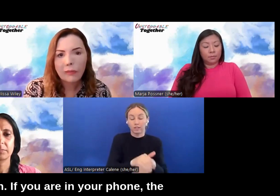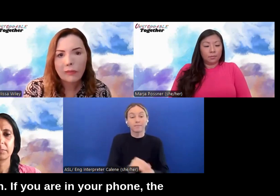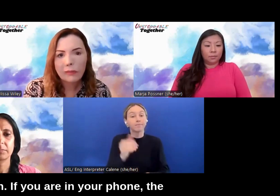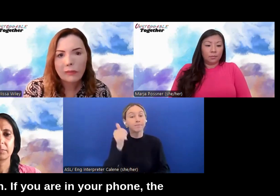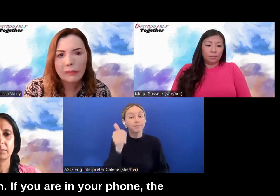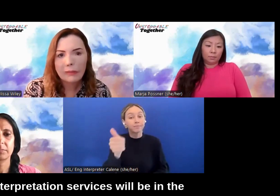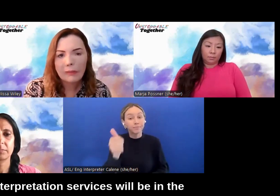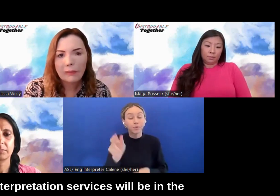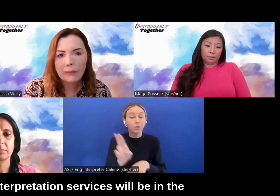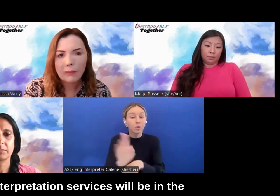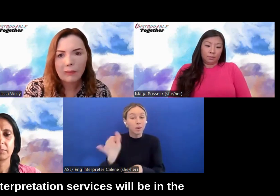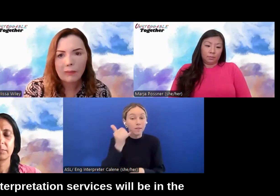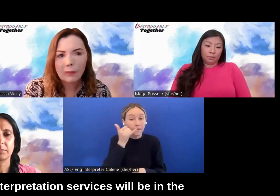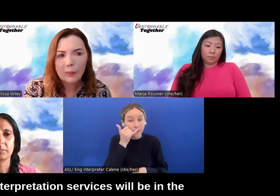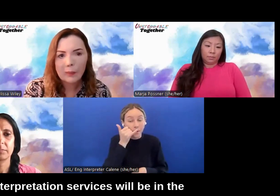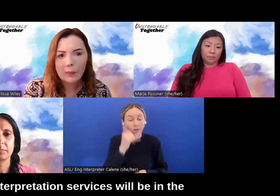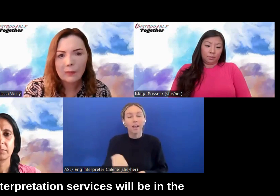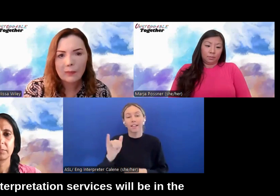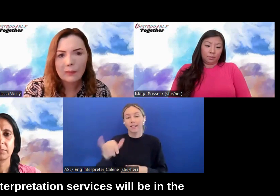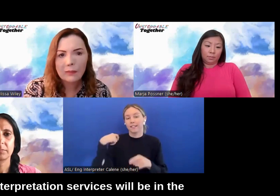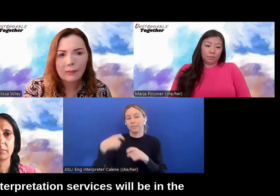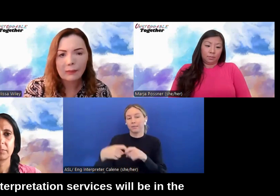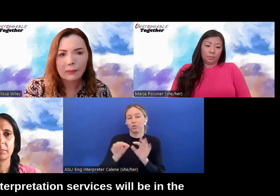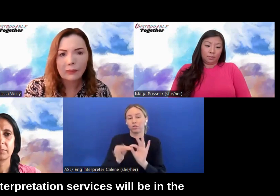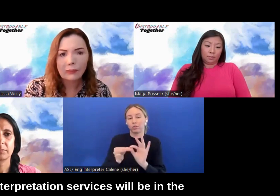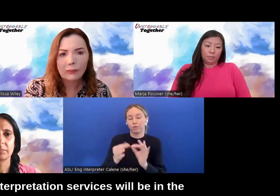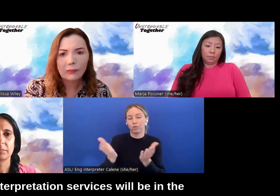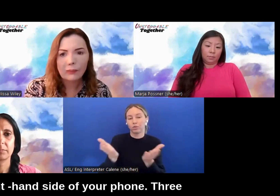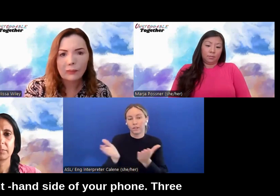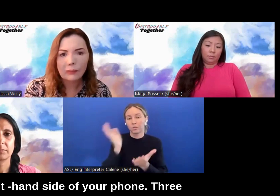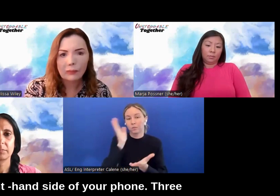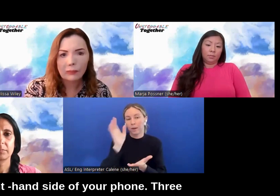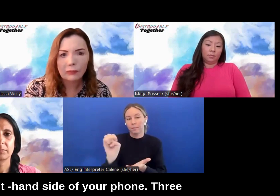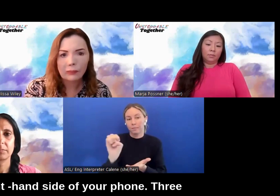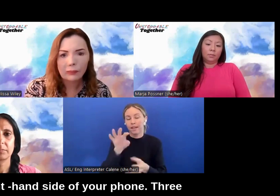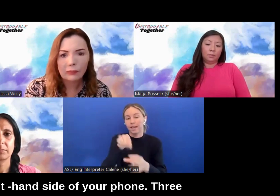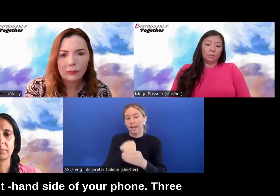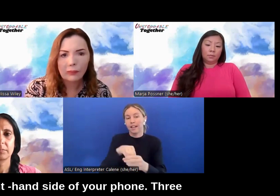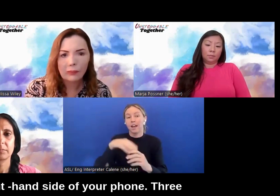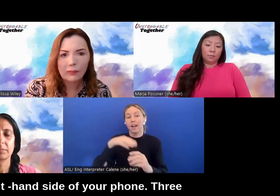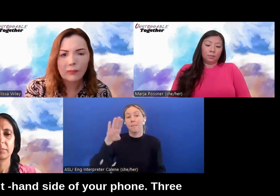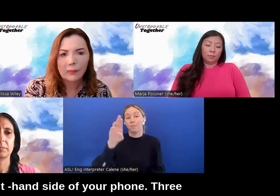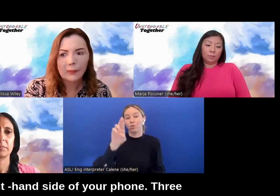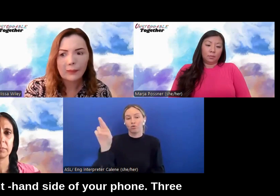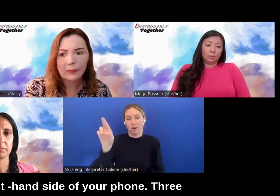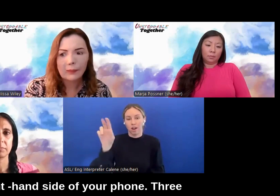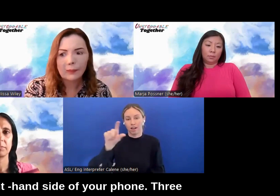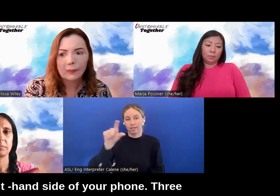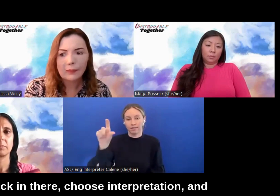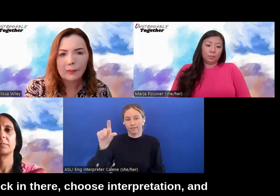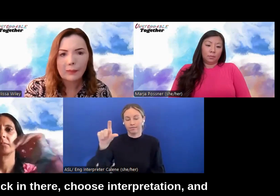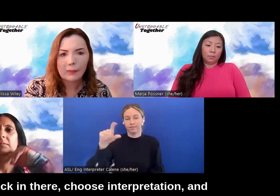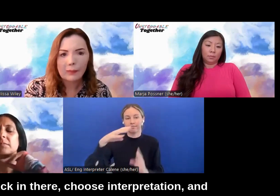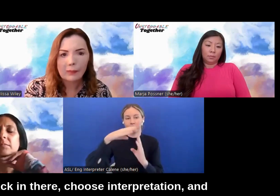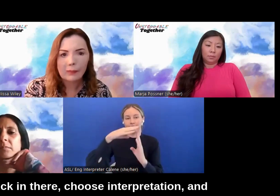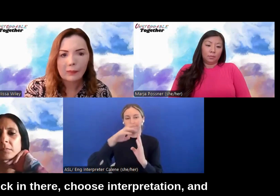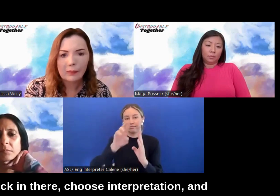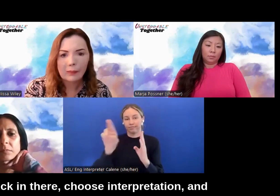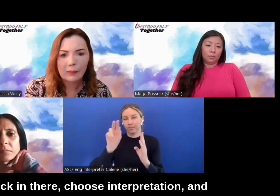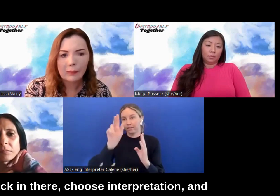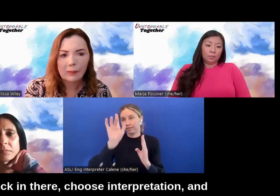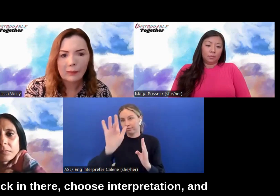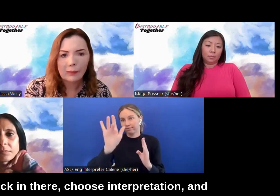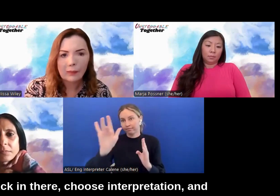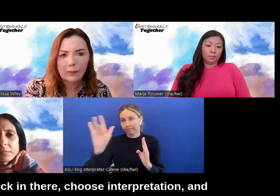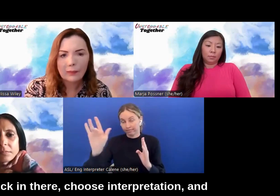your phone, the Spanish interpretation services will be in the upper right-hand side of your phone. 3 dots, please click